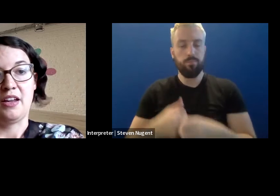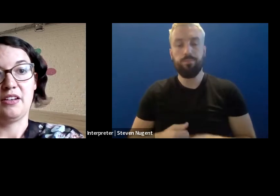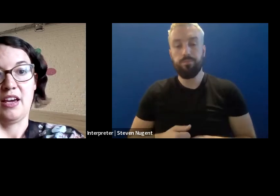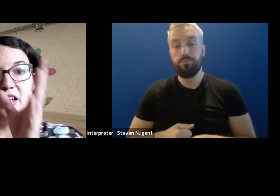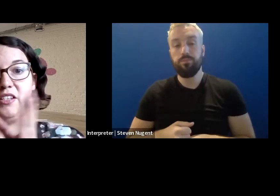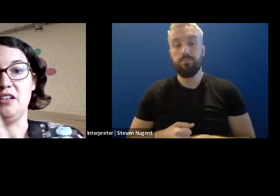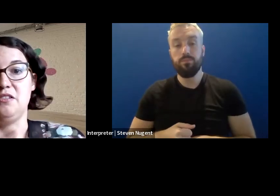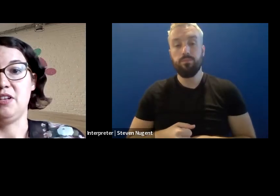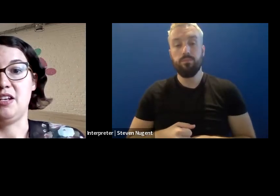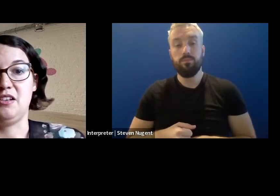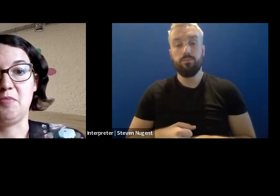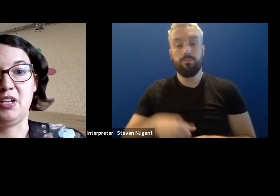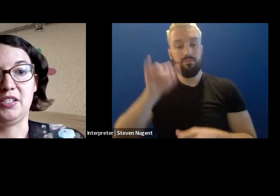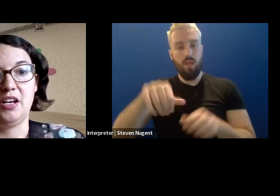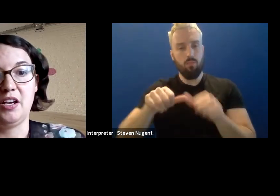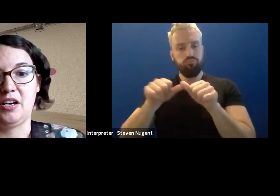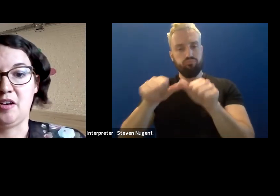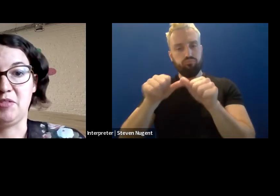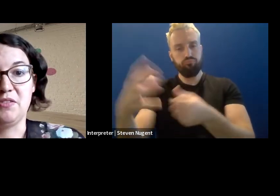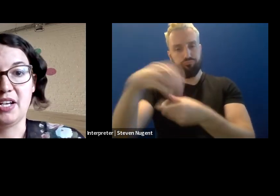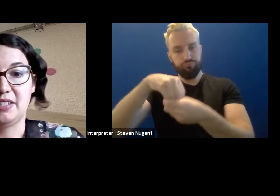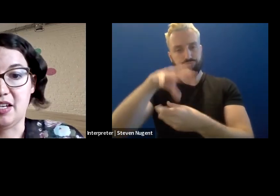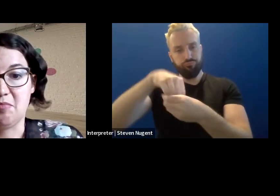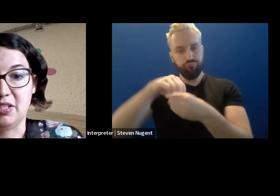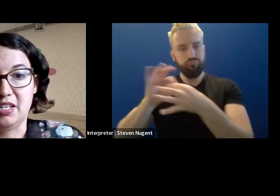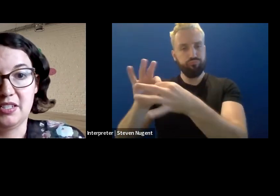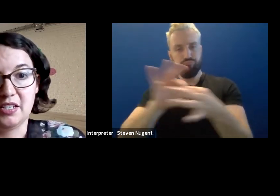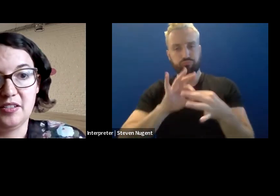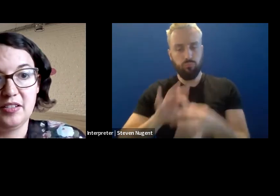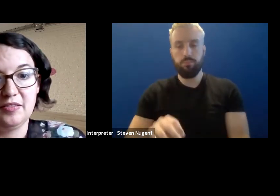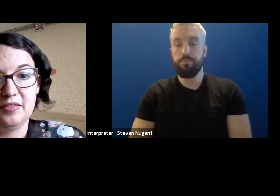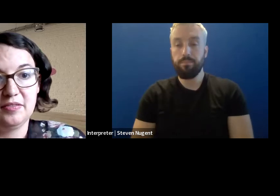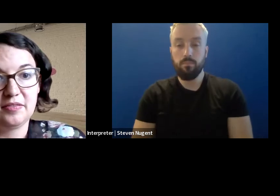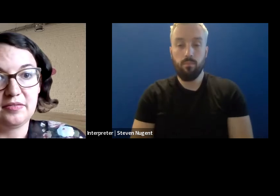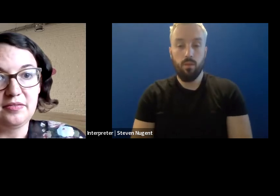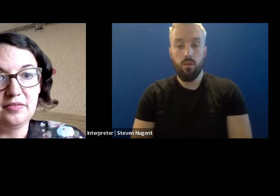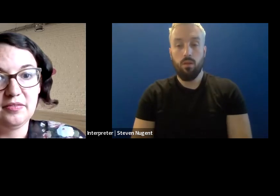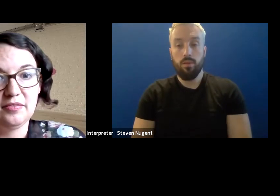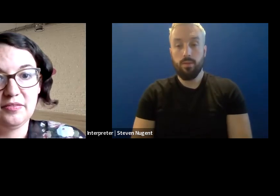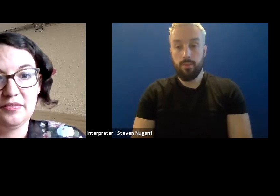And that continued engagement. So next slide, please.